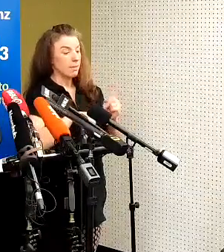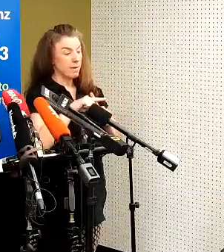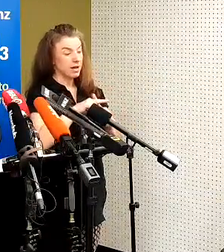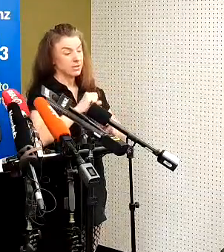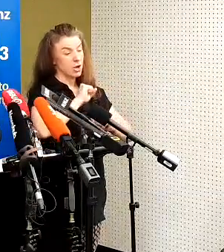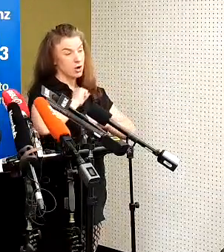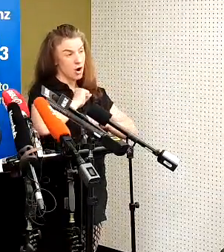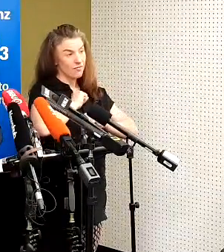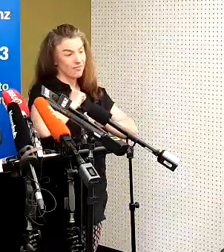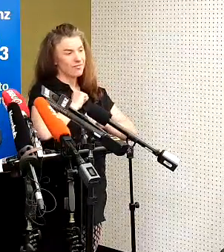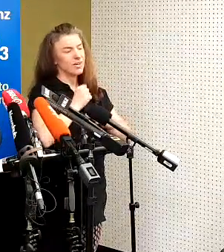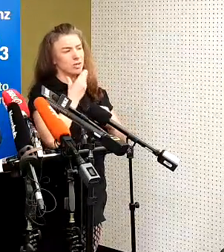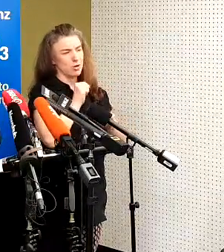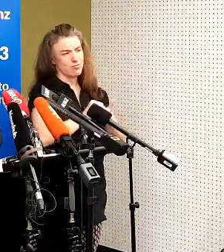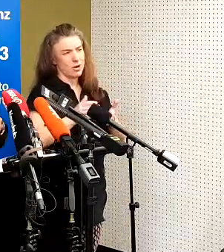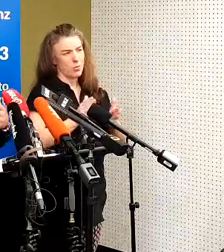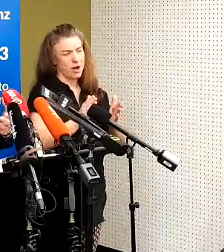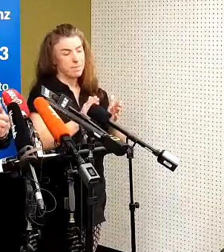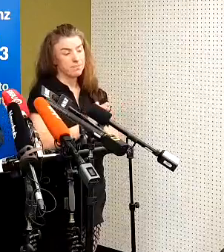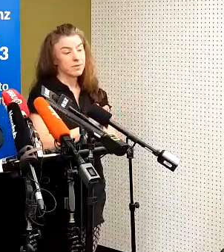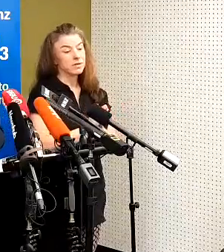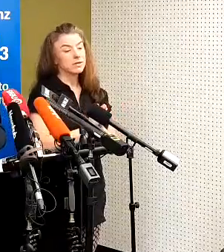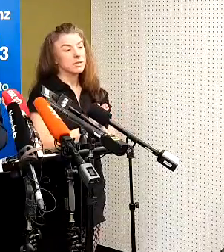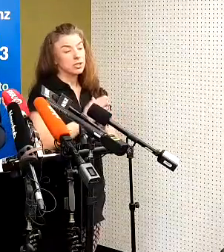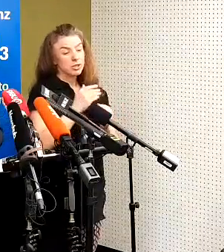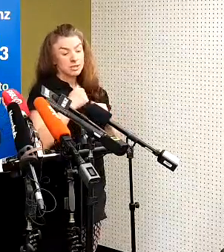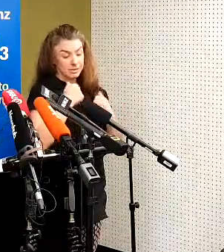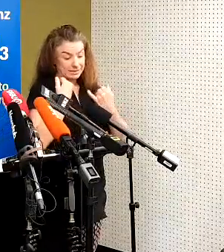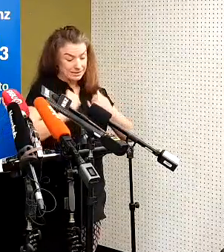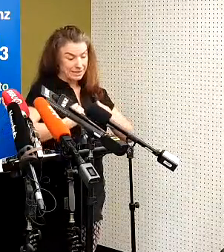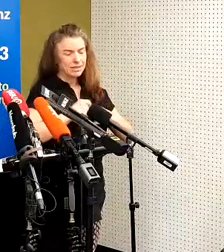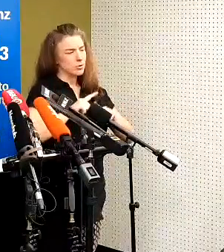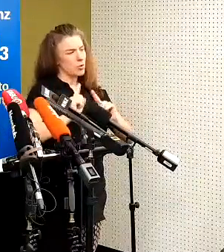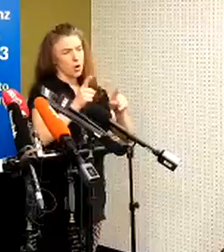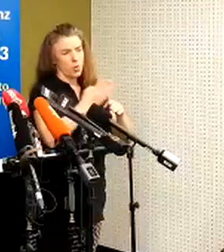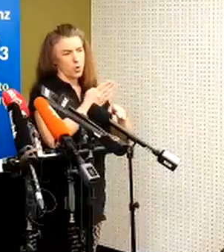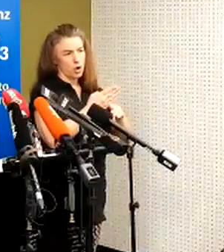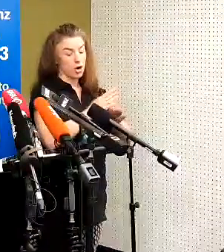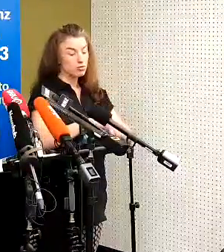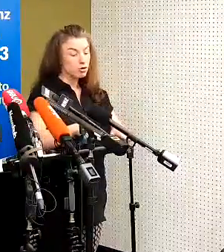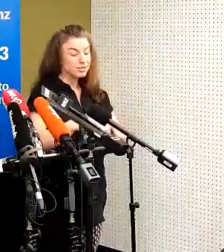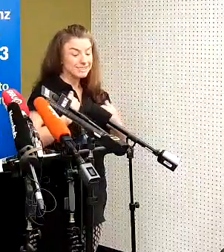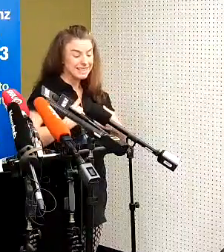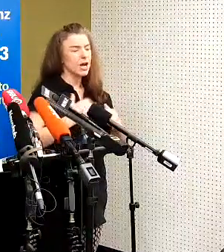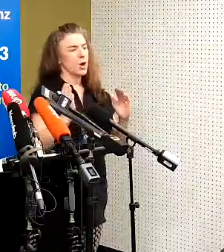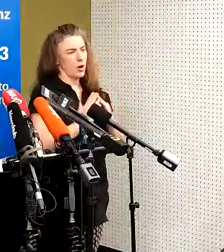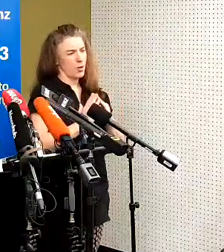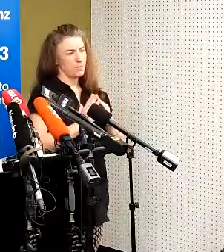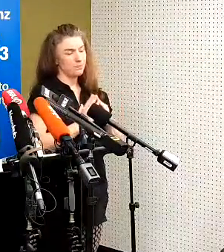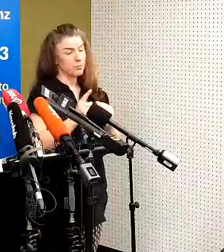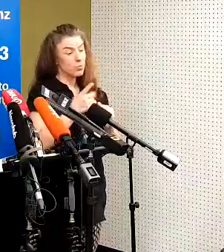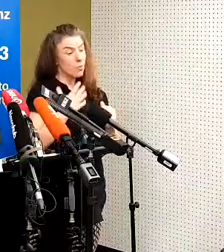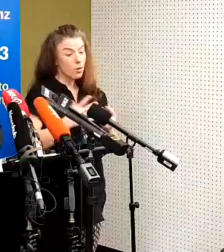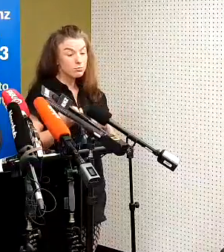social distancing, and please not going to work or sending children to school or other places if they are unwell. If you do want to do something